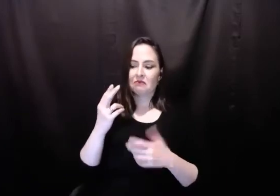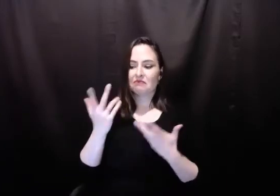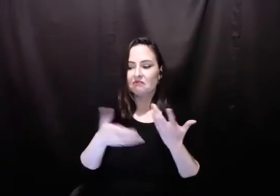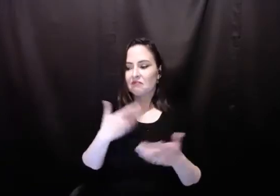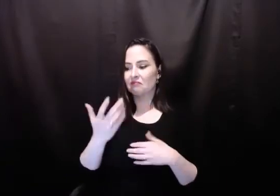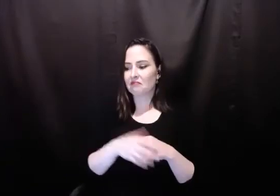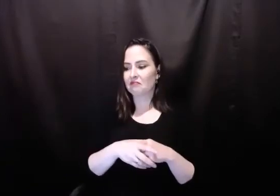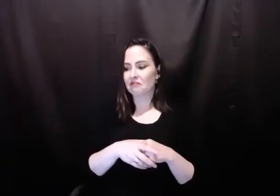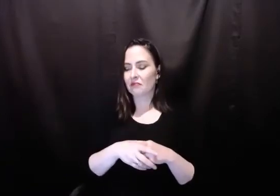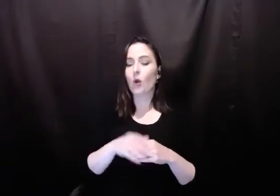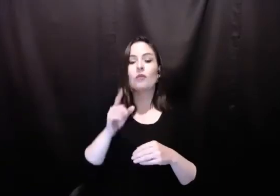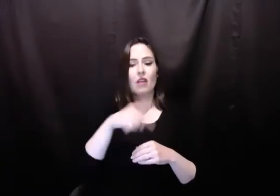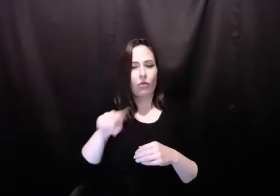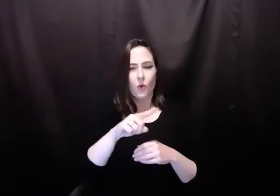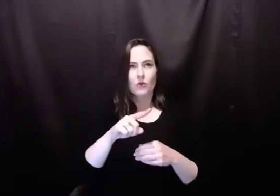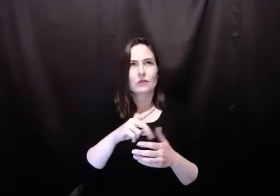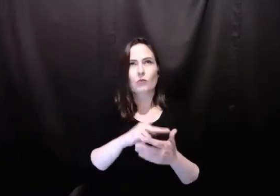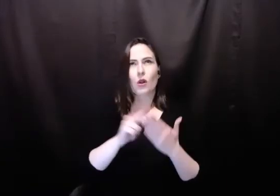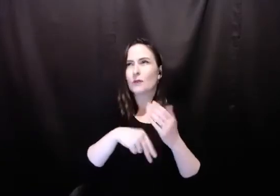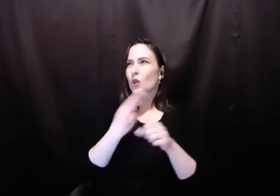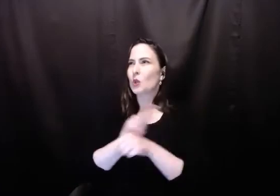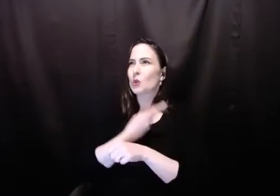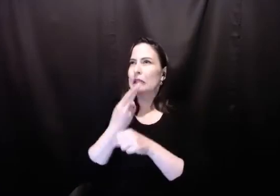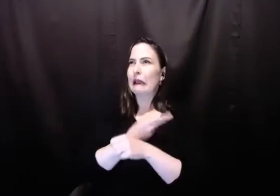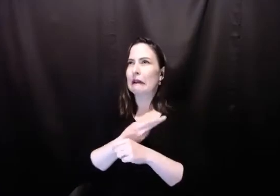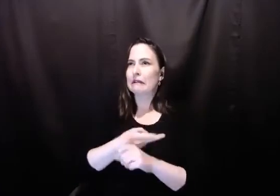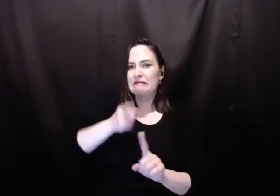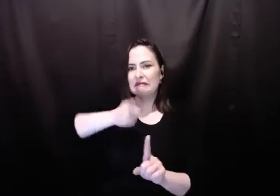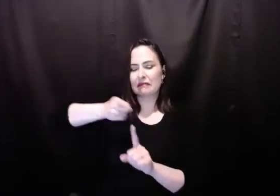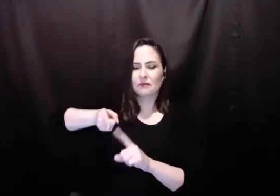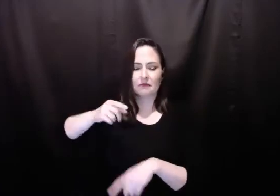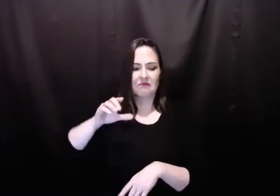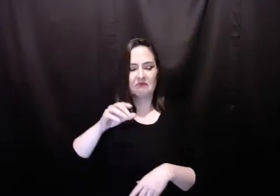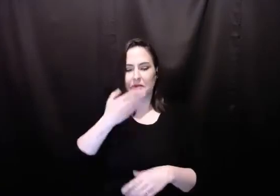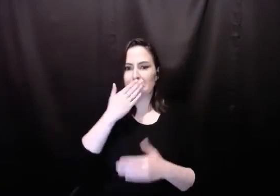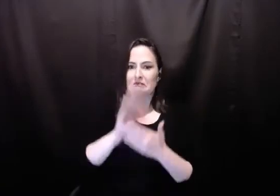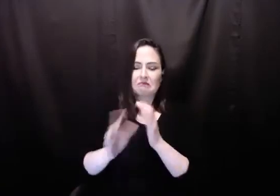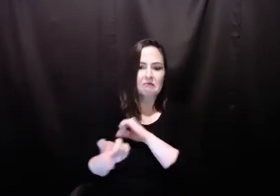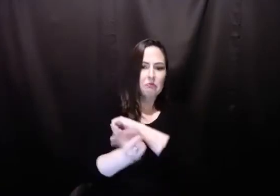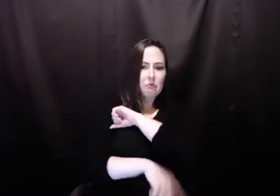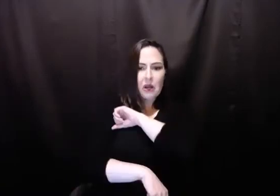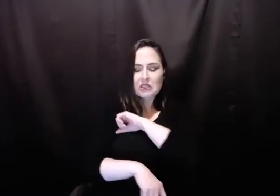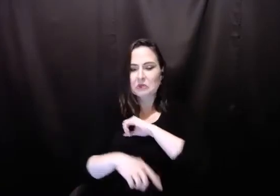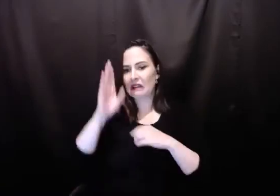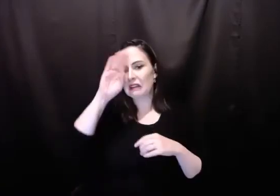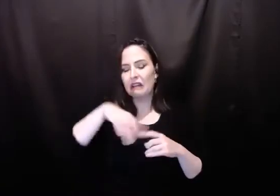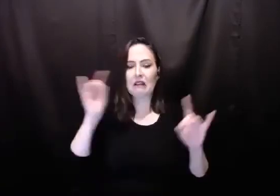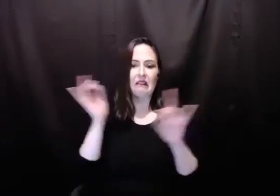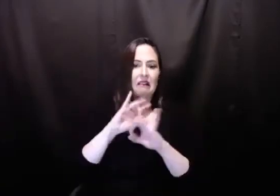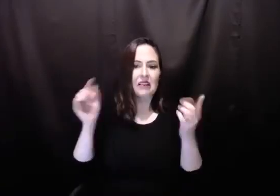punishment, to hurt these kids. They're confining these kids, blah, blah, blah, blah, blah. So the host was saying, well, what do you think